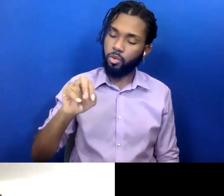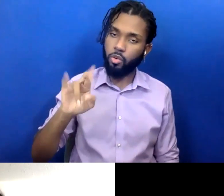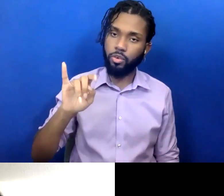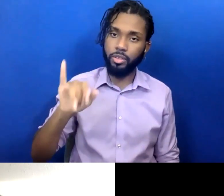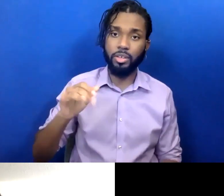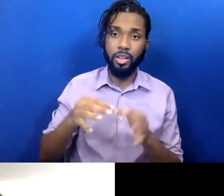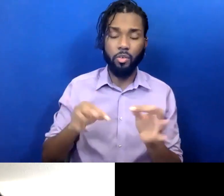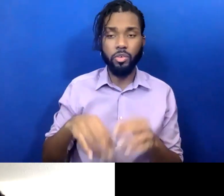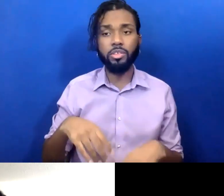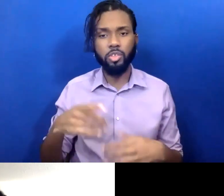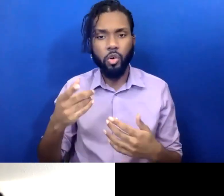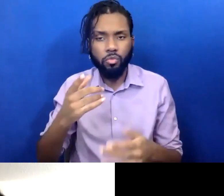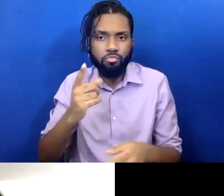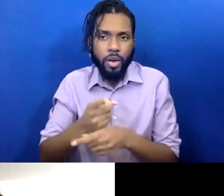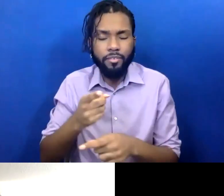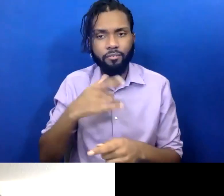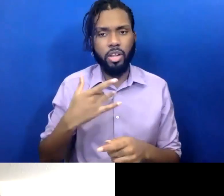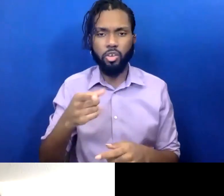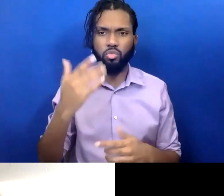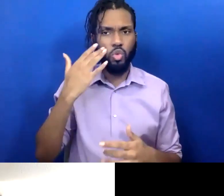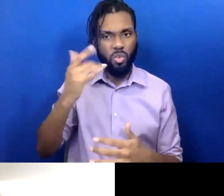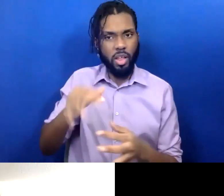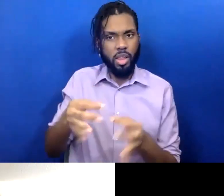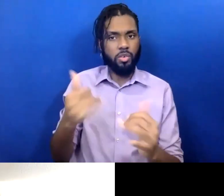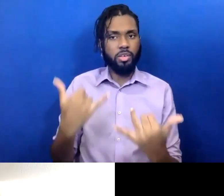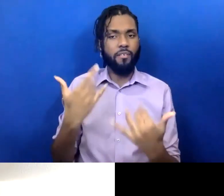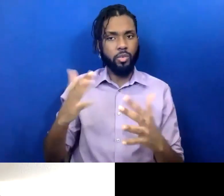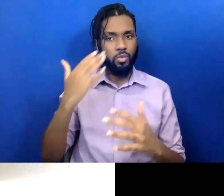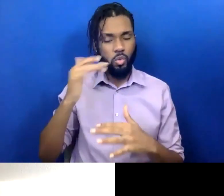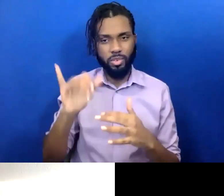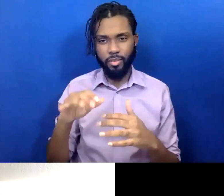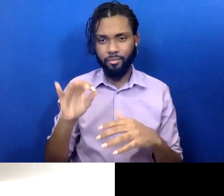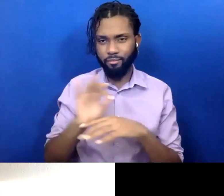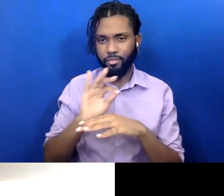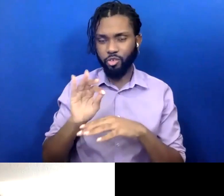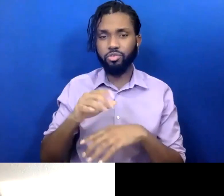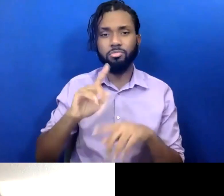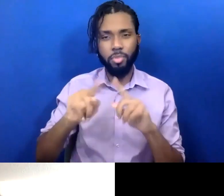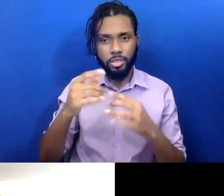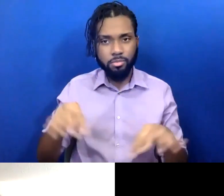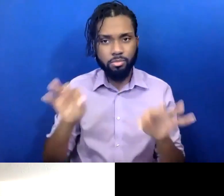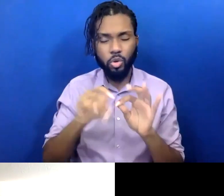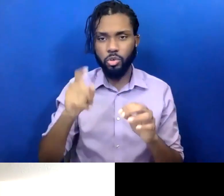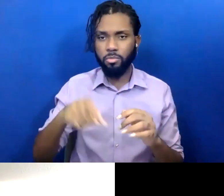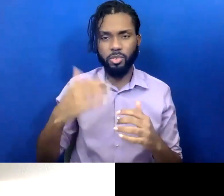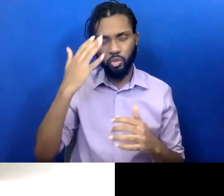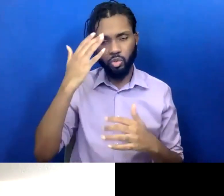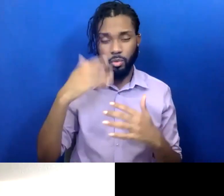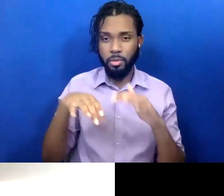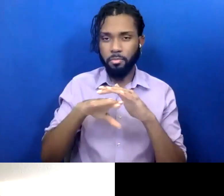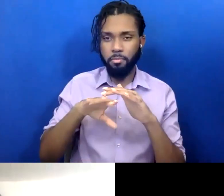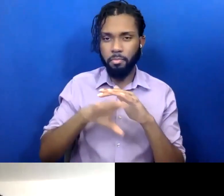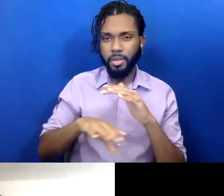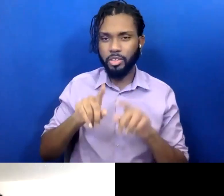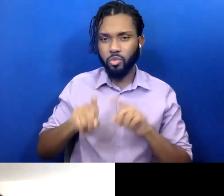It exists. These are the features of it. We also have to think about the questions, the basic questions that we have been told